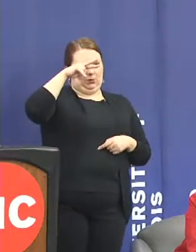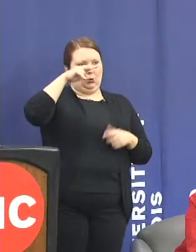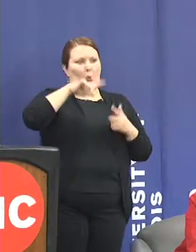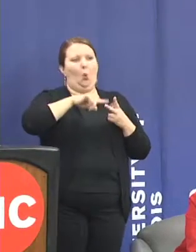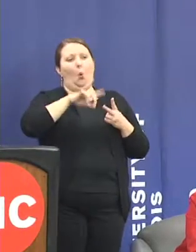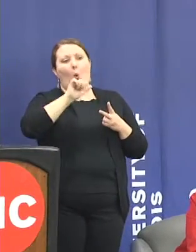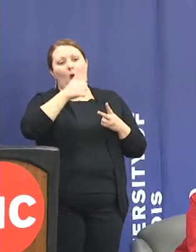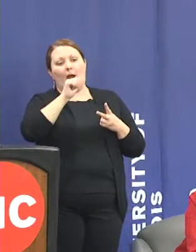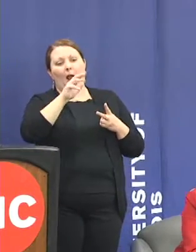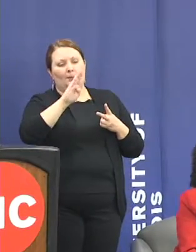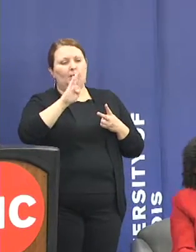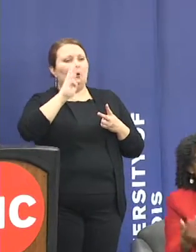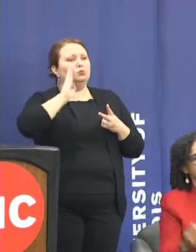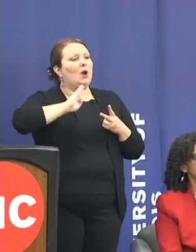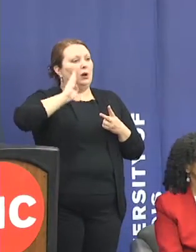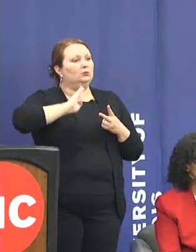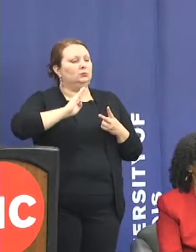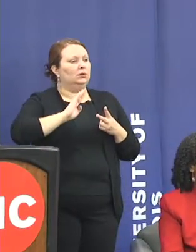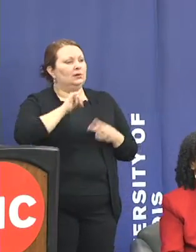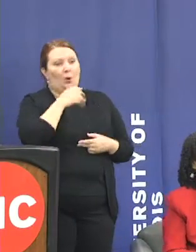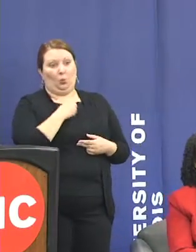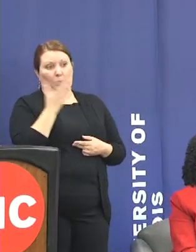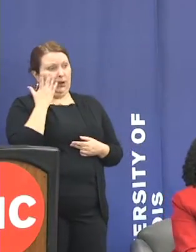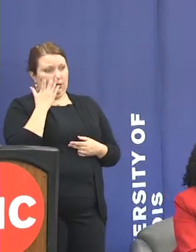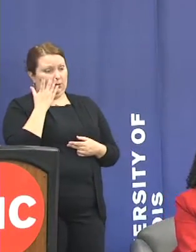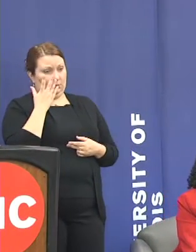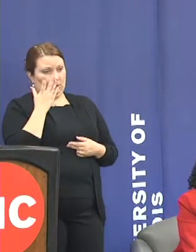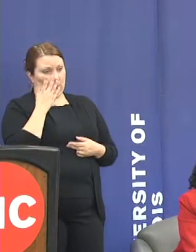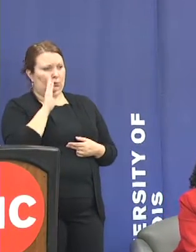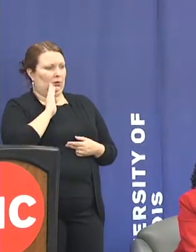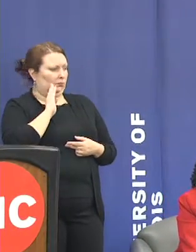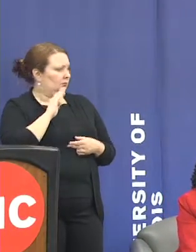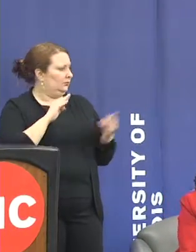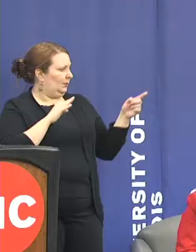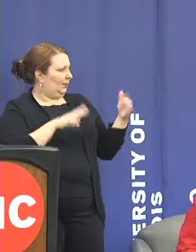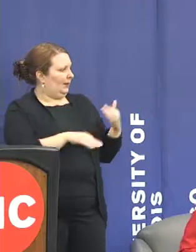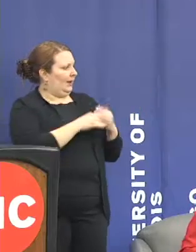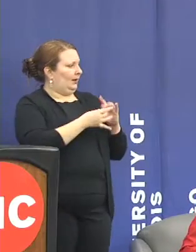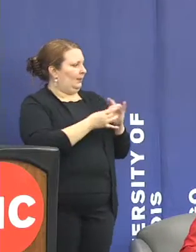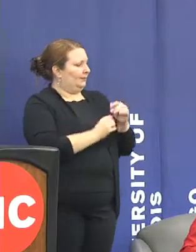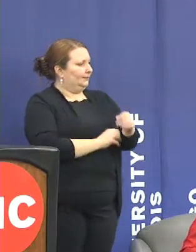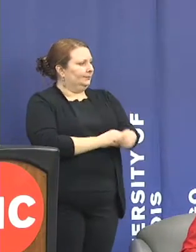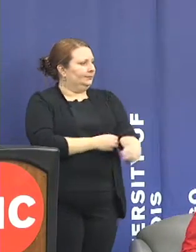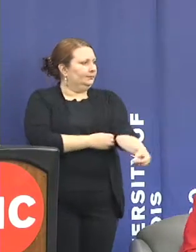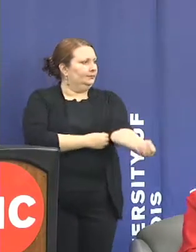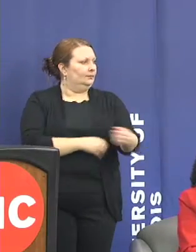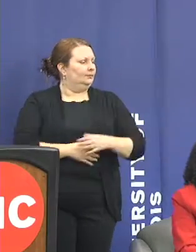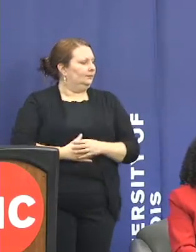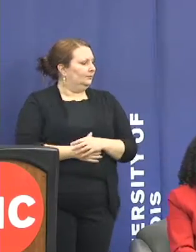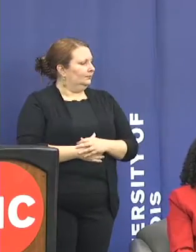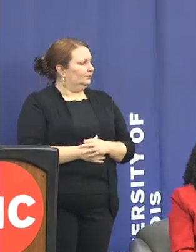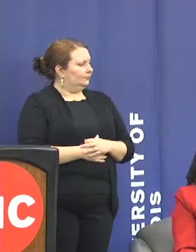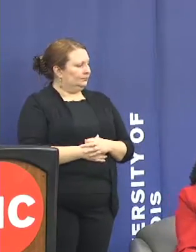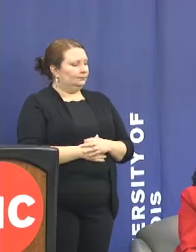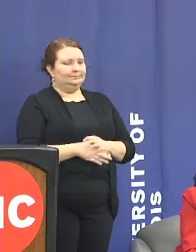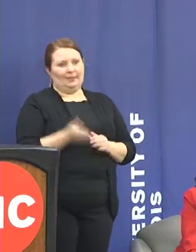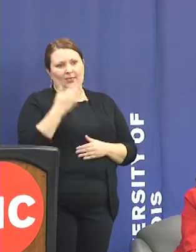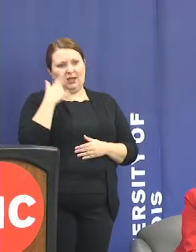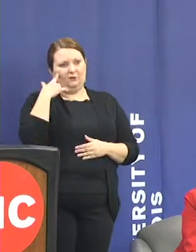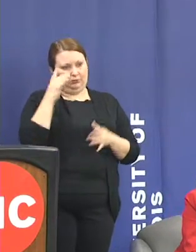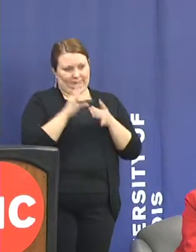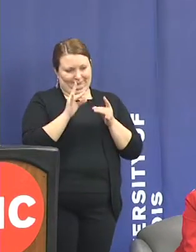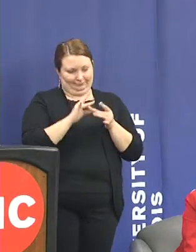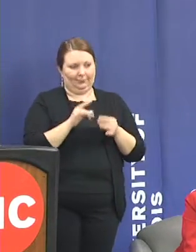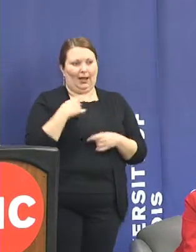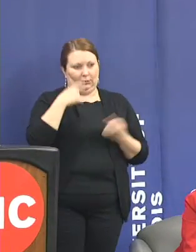Arab, brown. Not white. Can I just add one more thing to that? Yeah. So thanks for that.